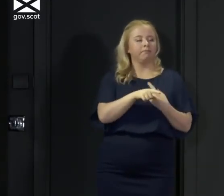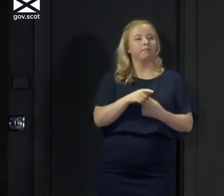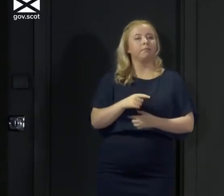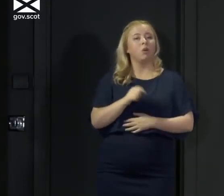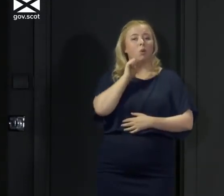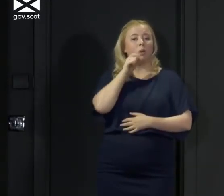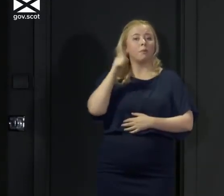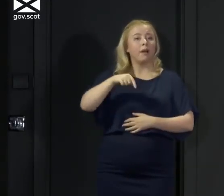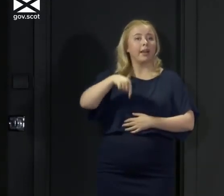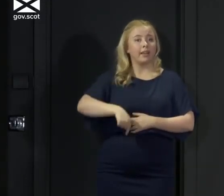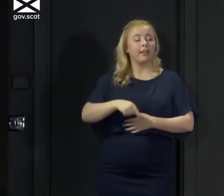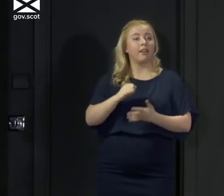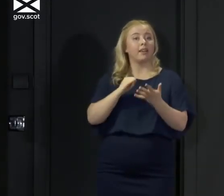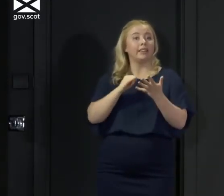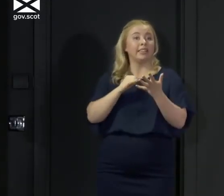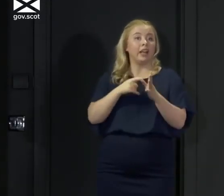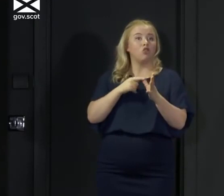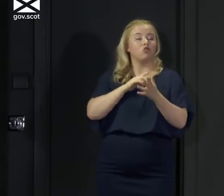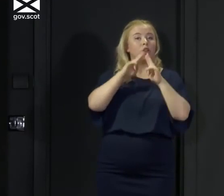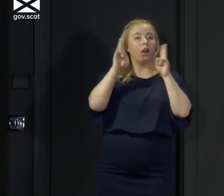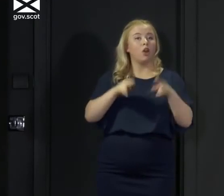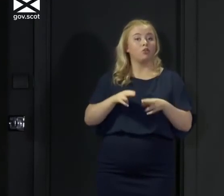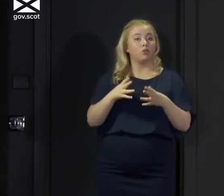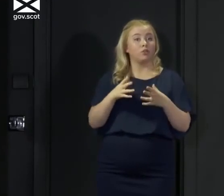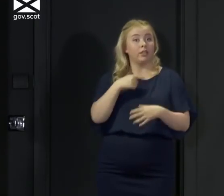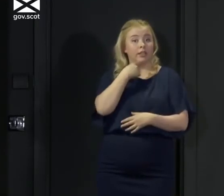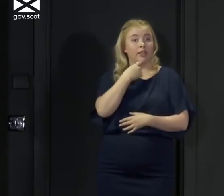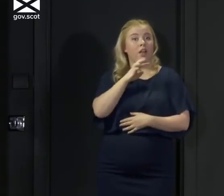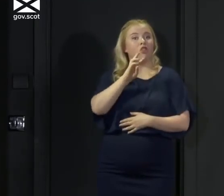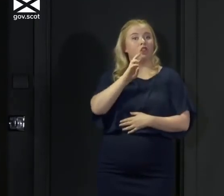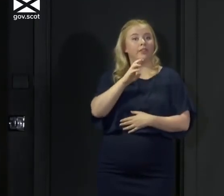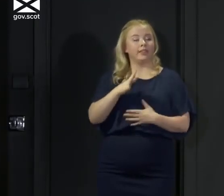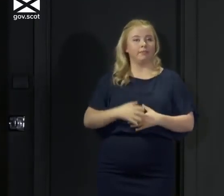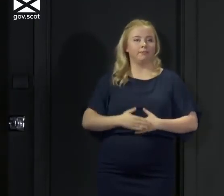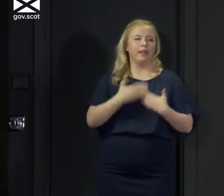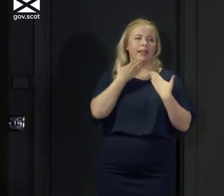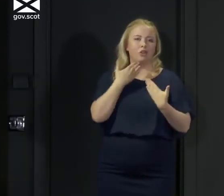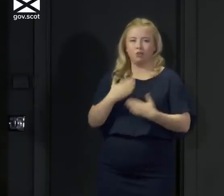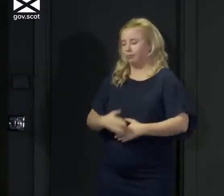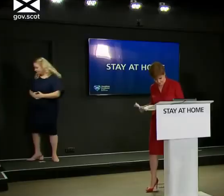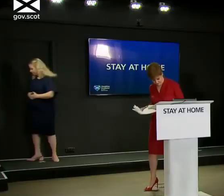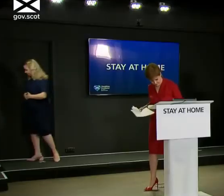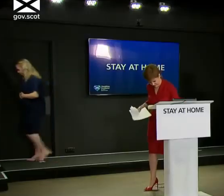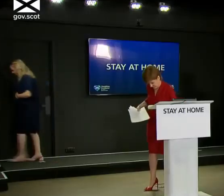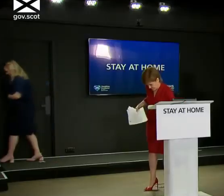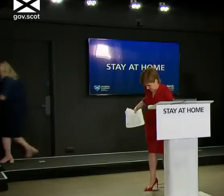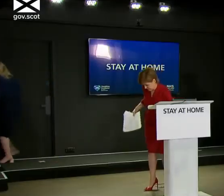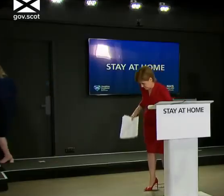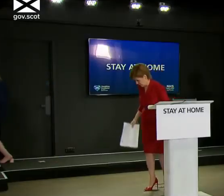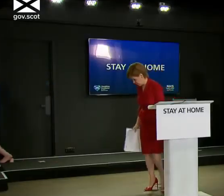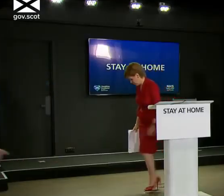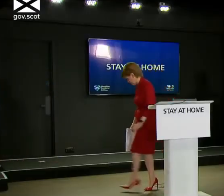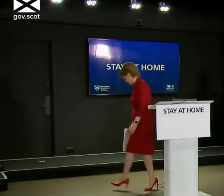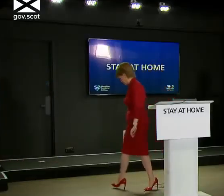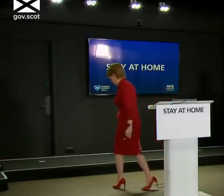back here in St Andrew's House with you at 12:30 on Thursday. But thank you for joining us for now.